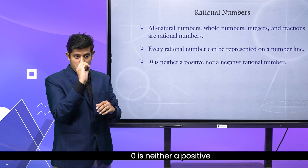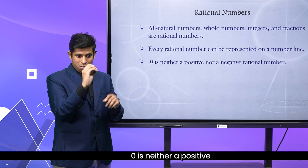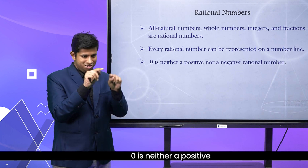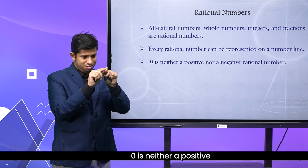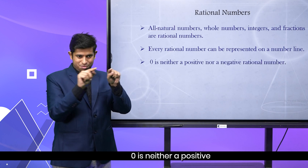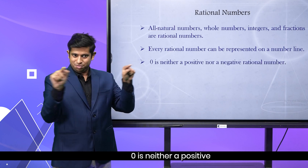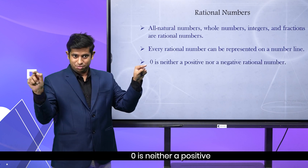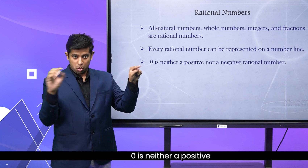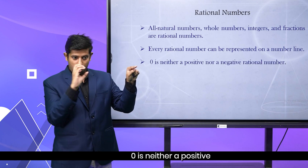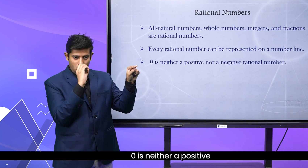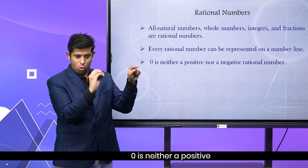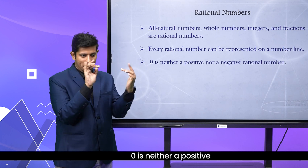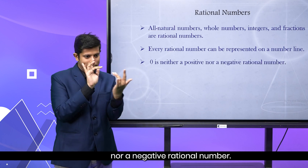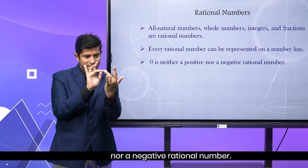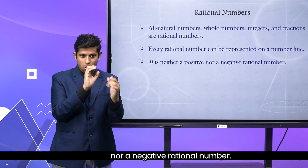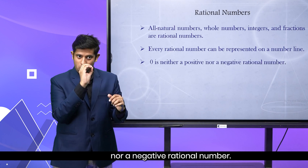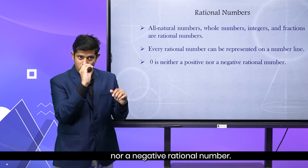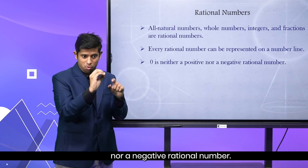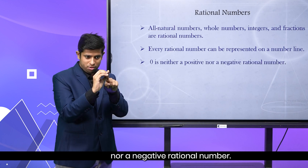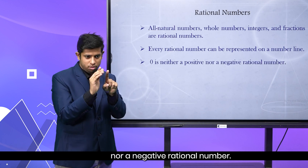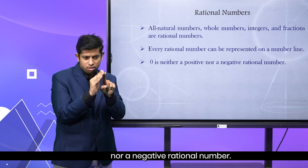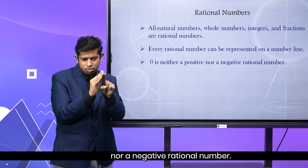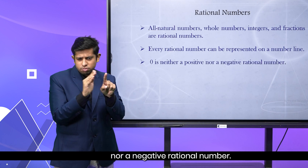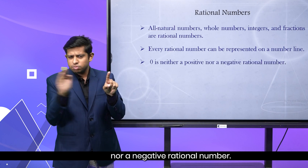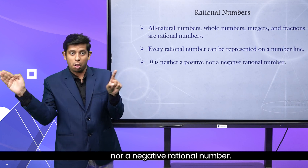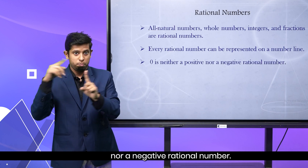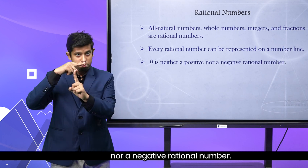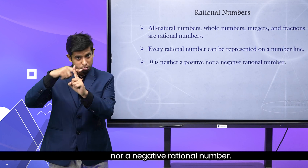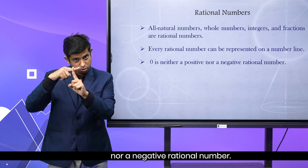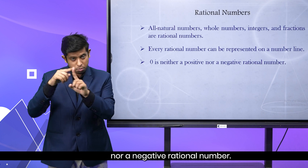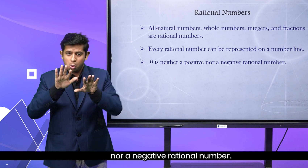0 is neither a positive nor a negative rational number.